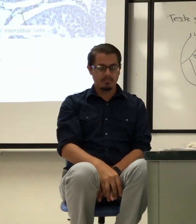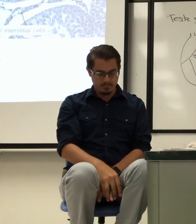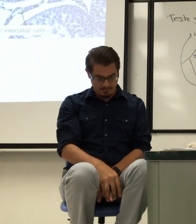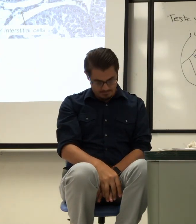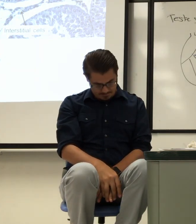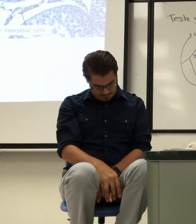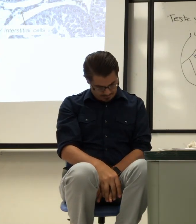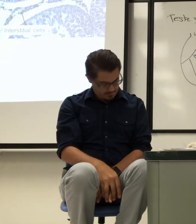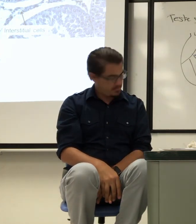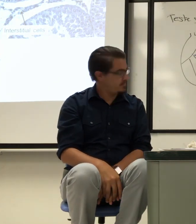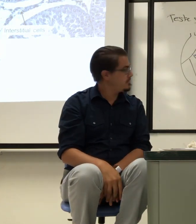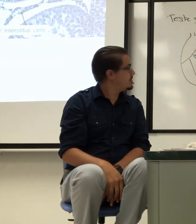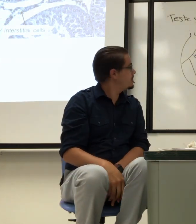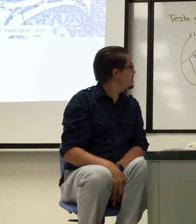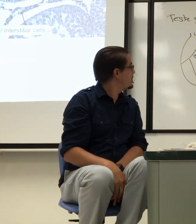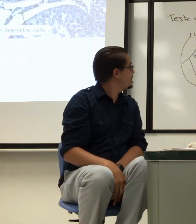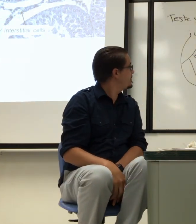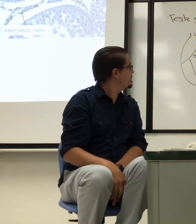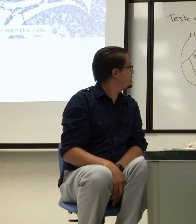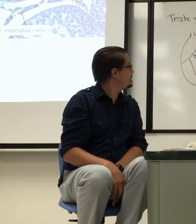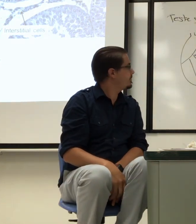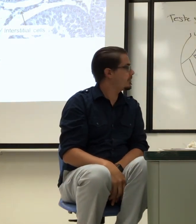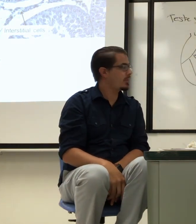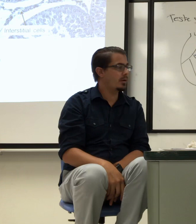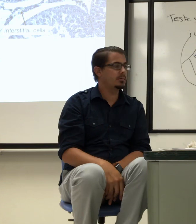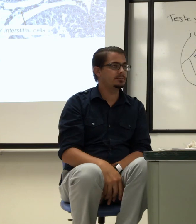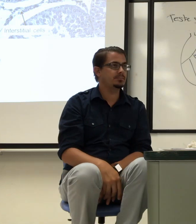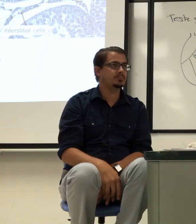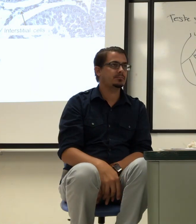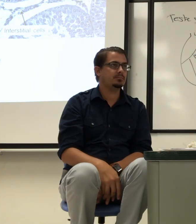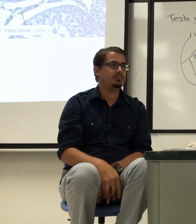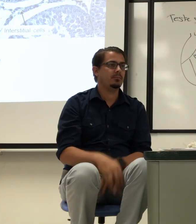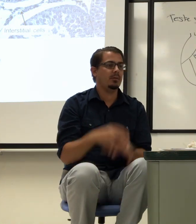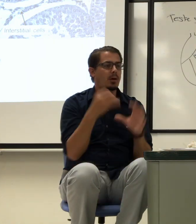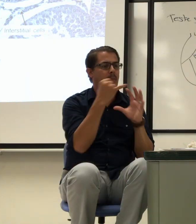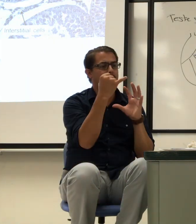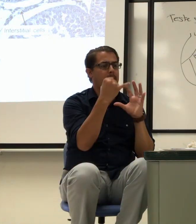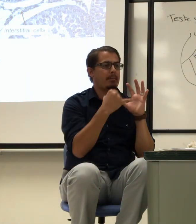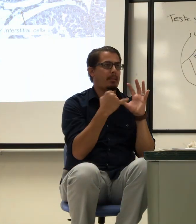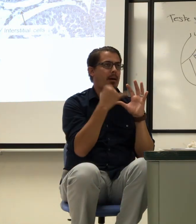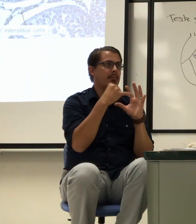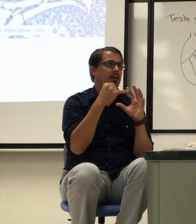And you have like a little cluster of cells outside the tube.